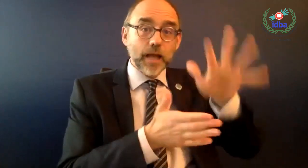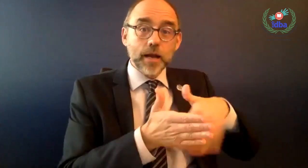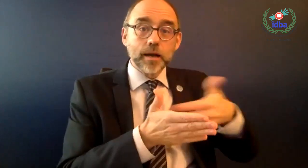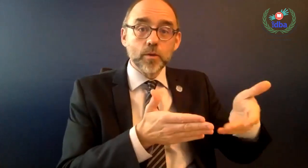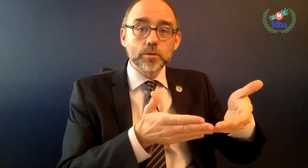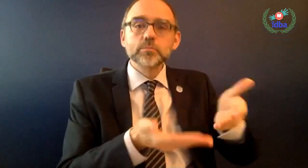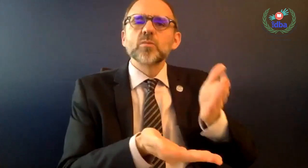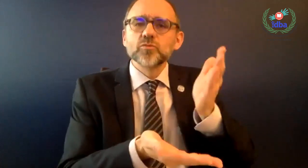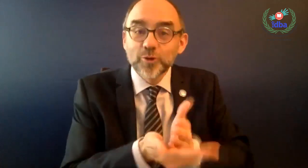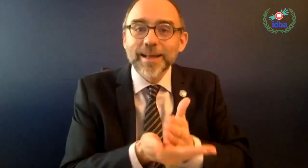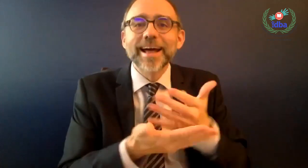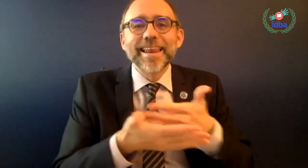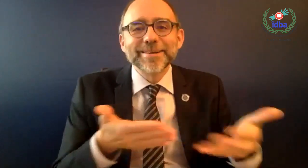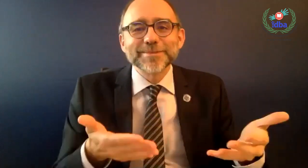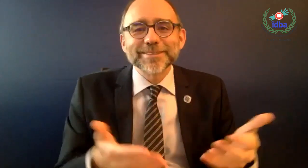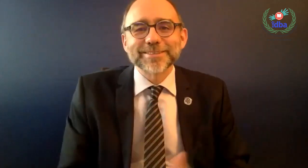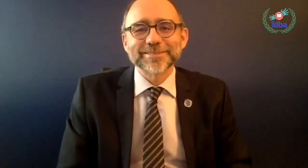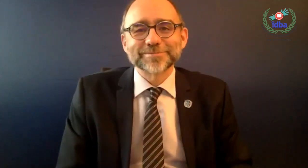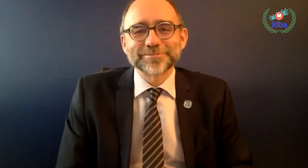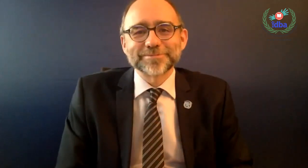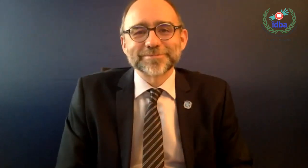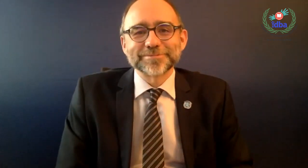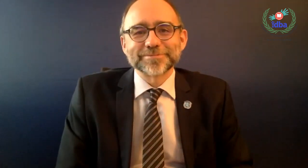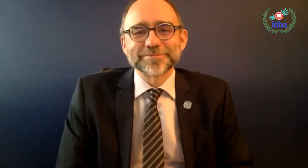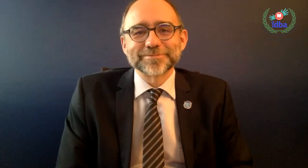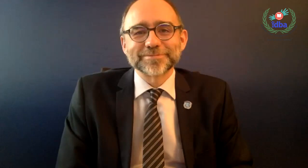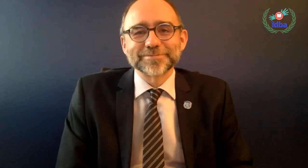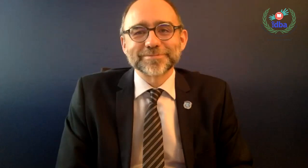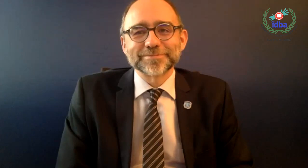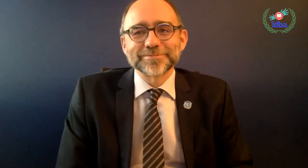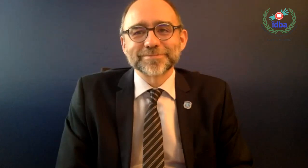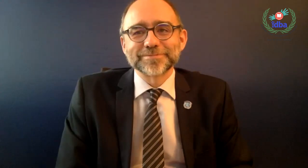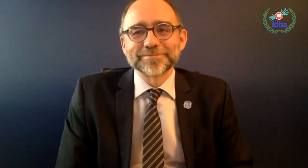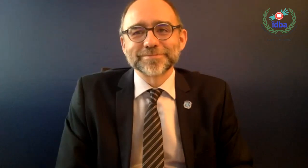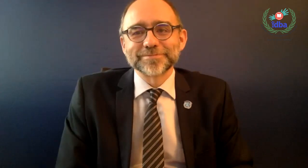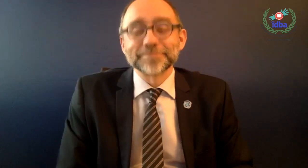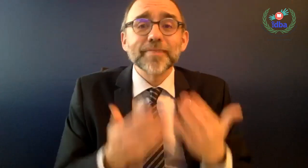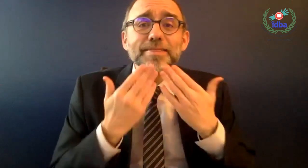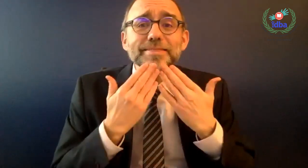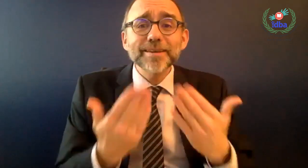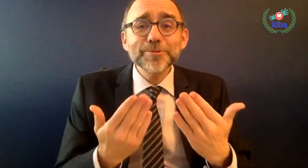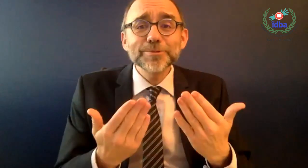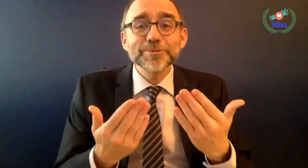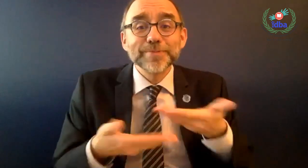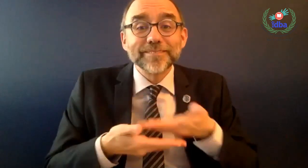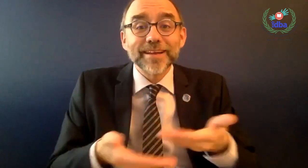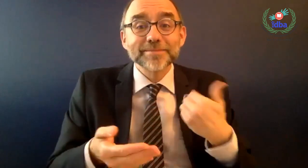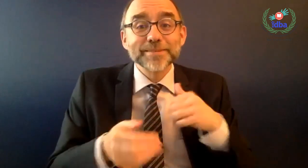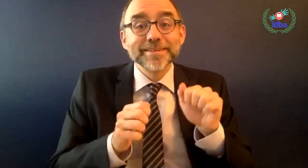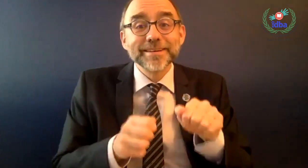that respect Indian Sign Language as it is, and it is a real language, it's a true language. Respect it as it is.